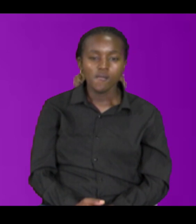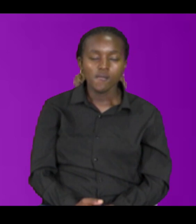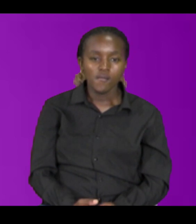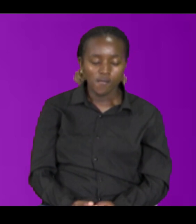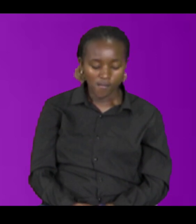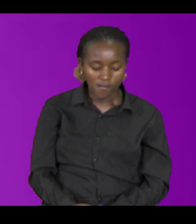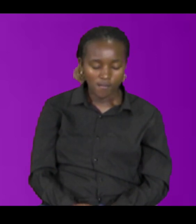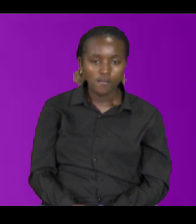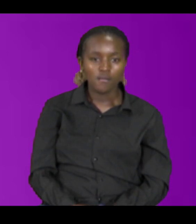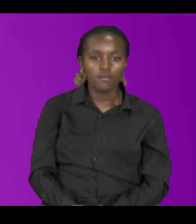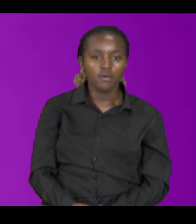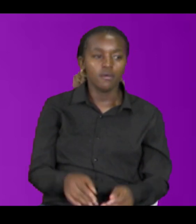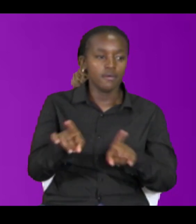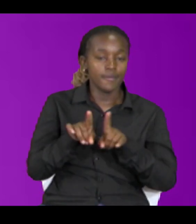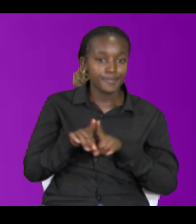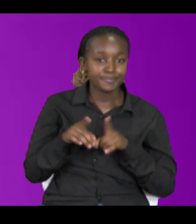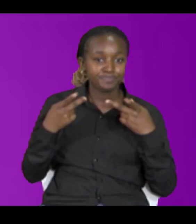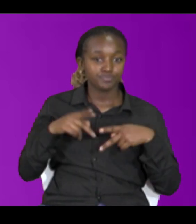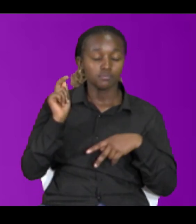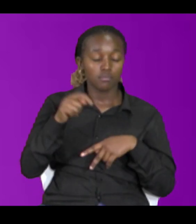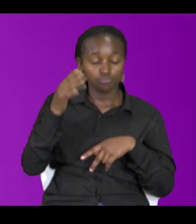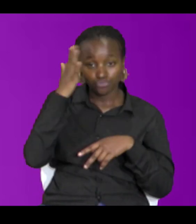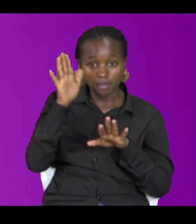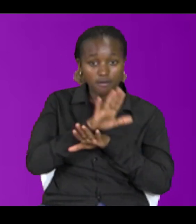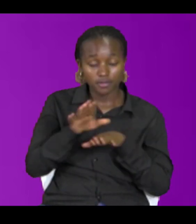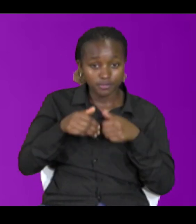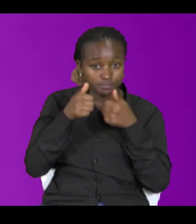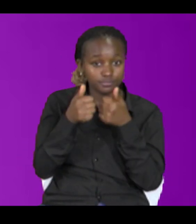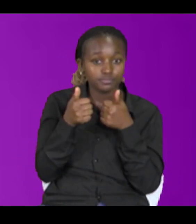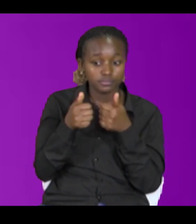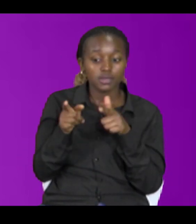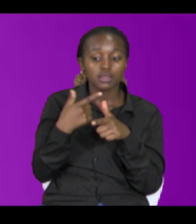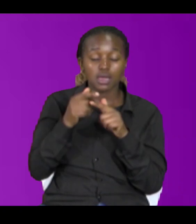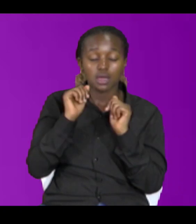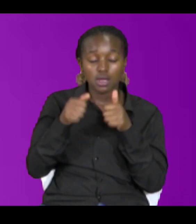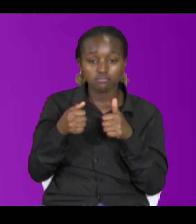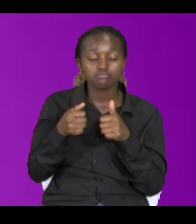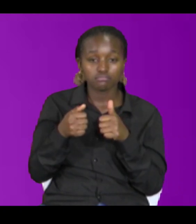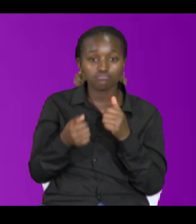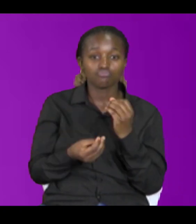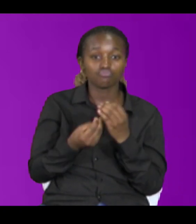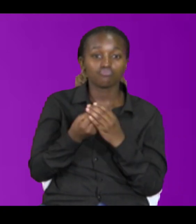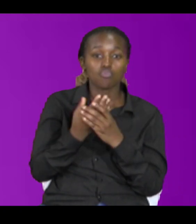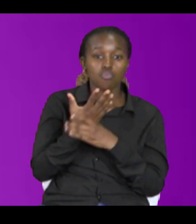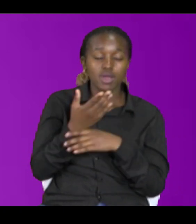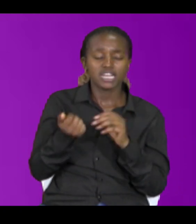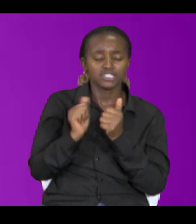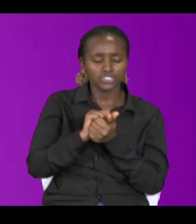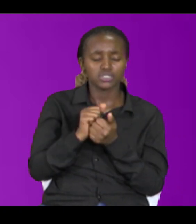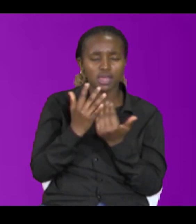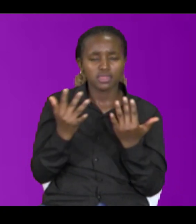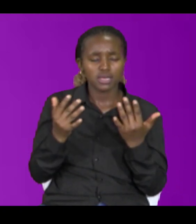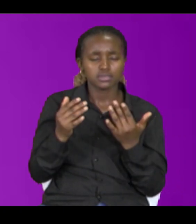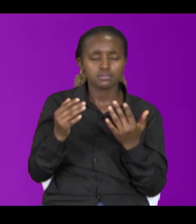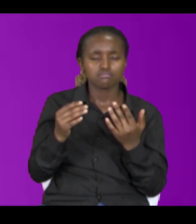need to be kept up to date so that they go with time. So